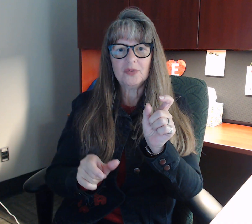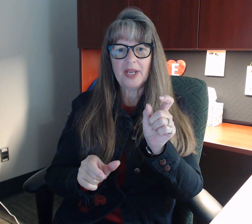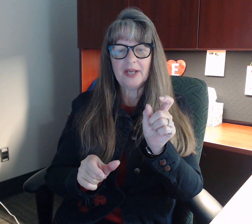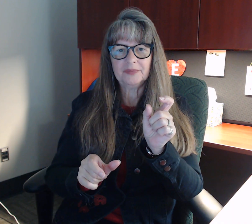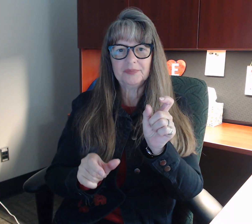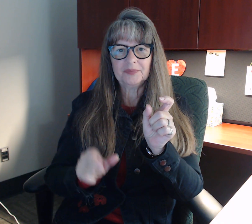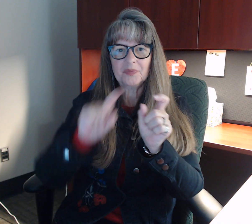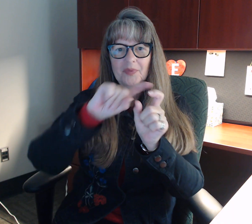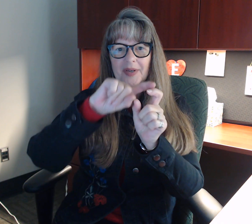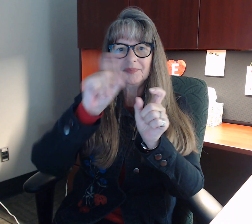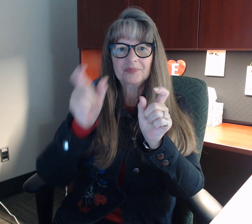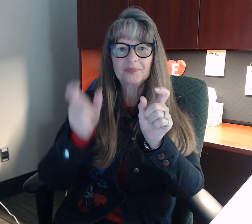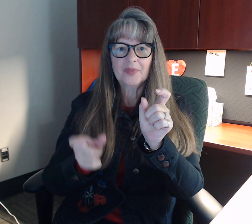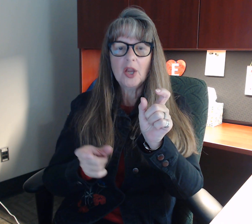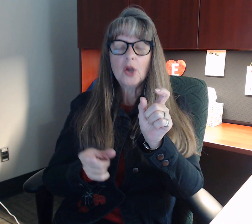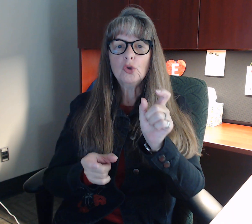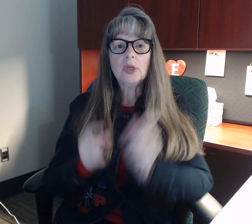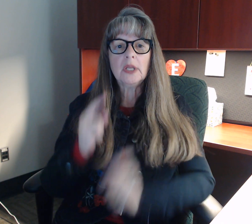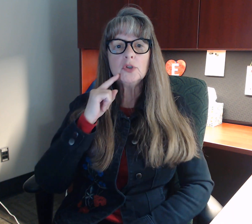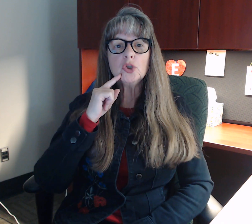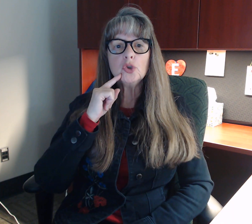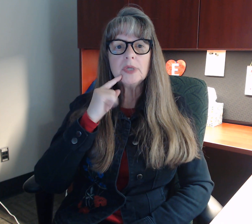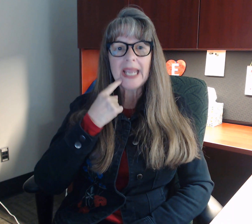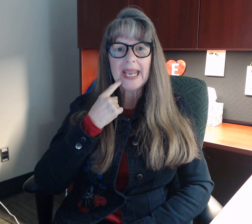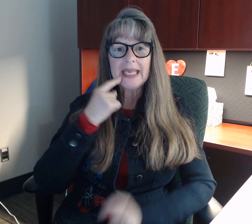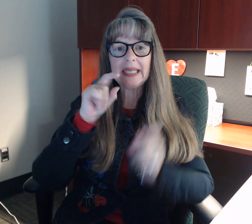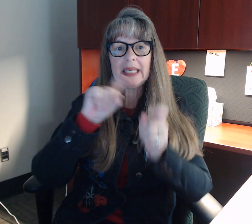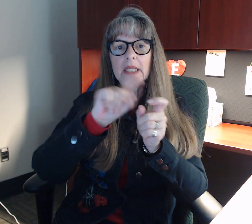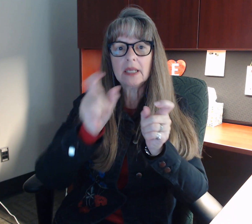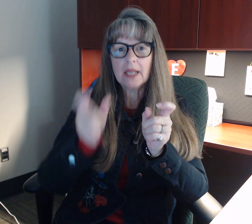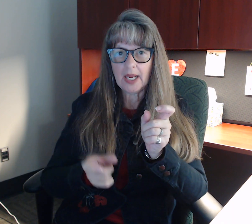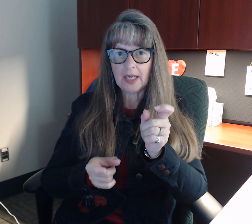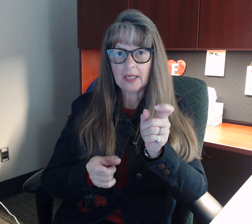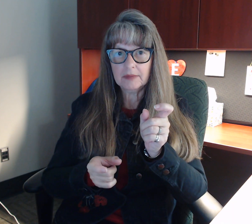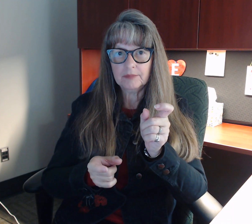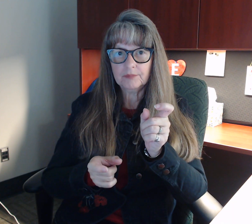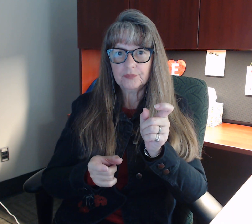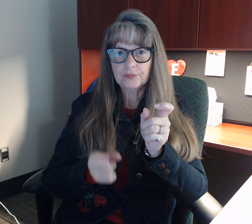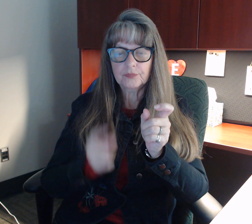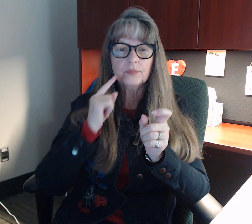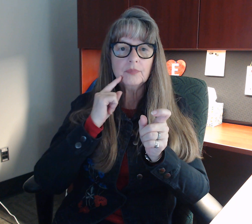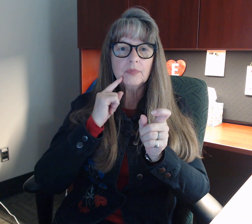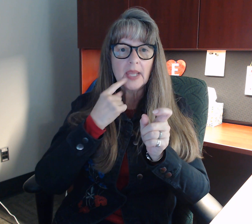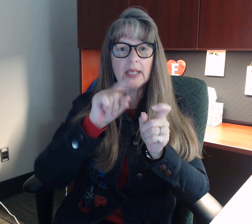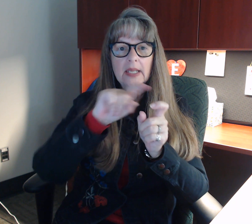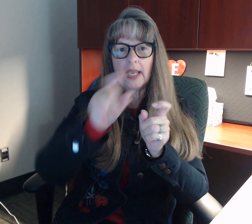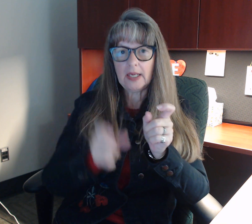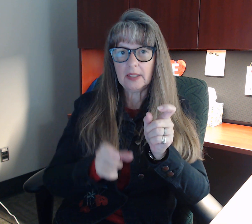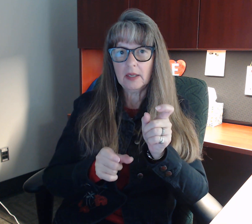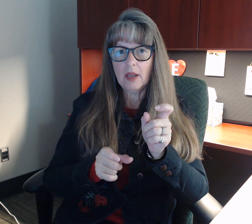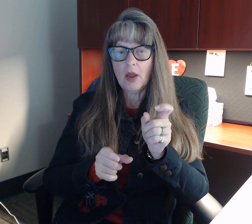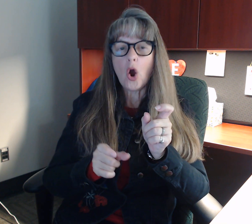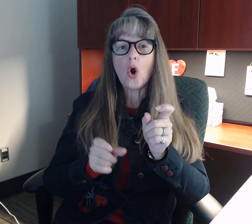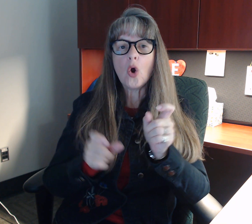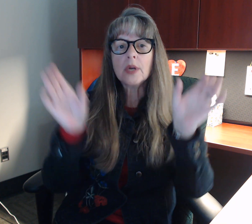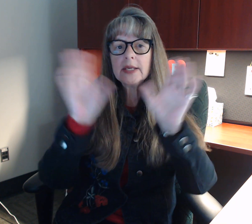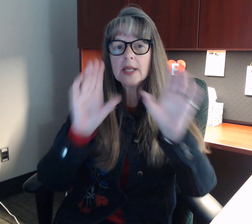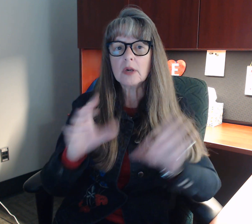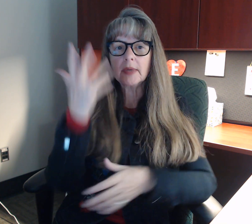down, right? You could even do candy cane. Candy cane. Oh, I decorated my